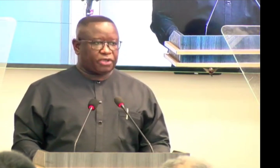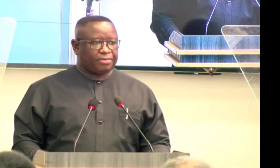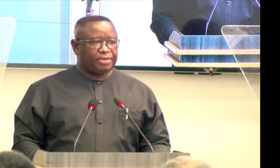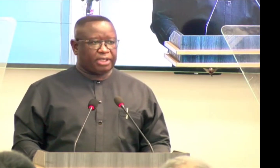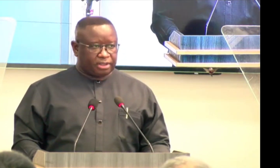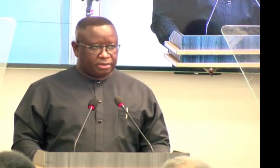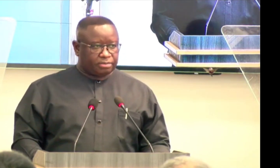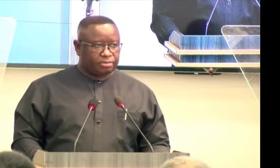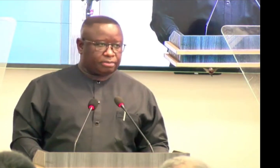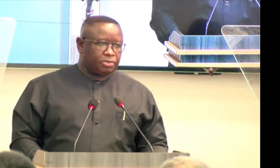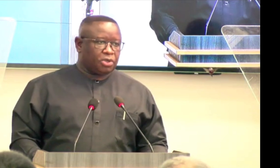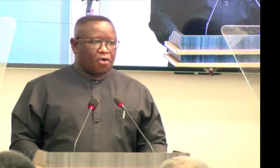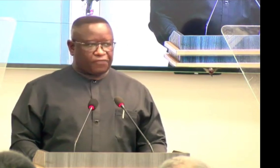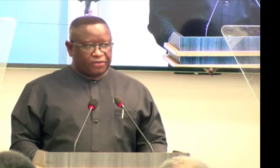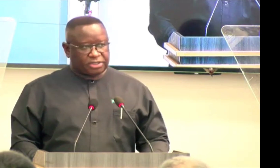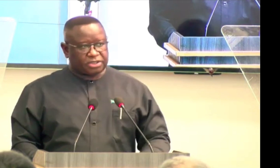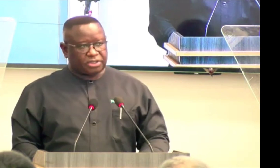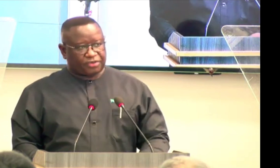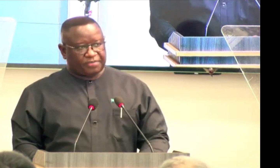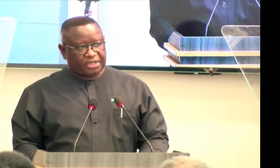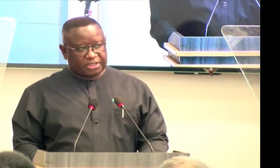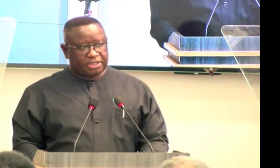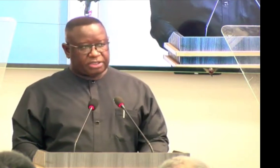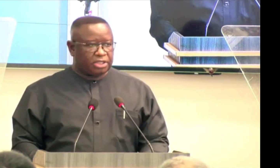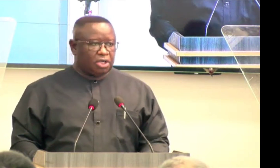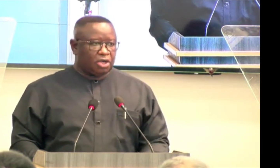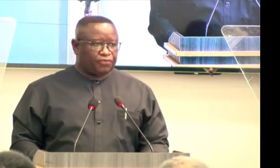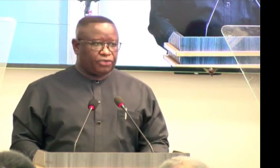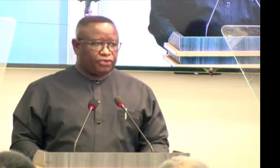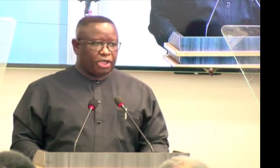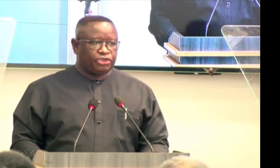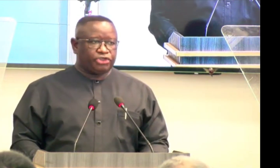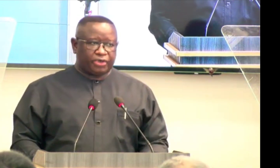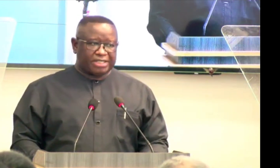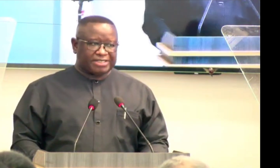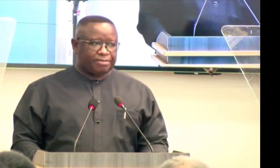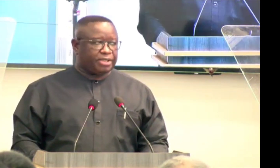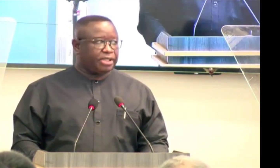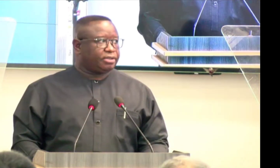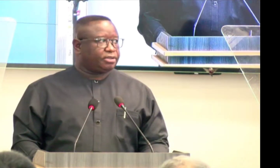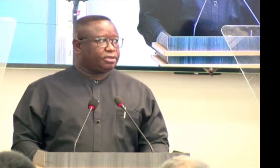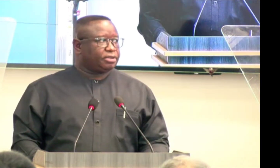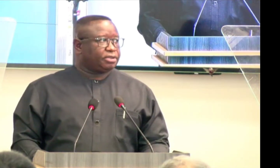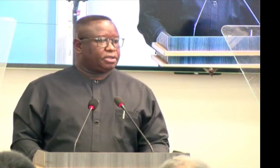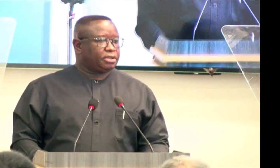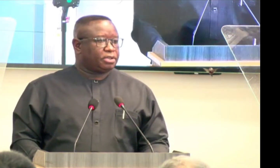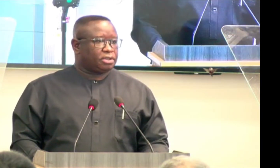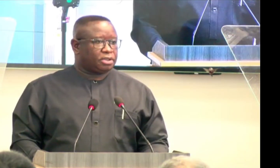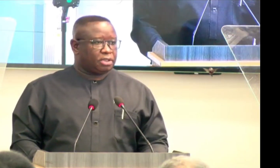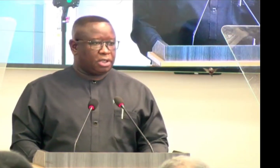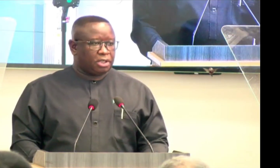Chef de Cabinet, Office of the President of the UN General Assembly,